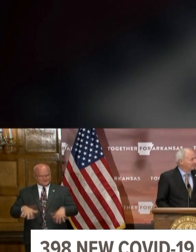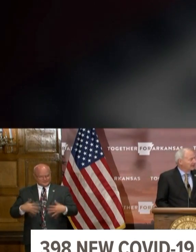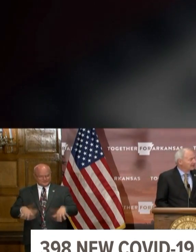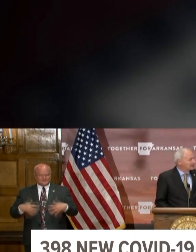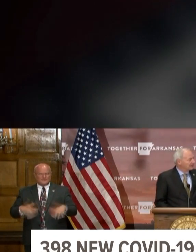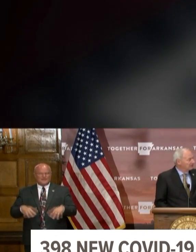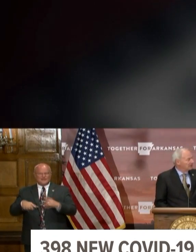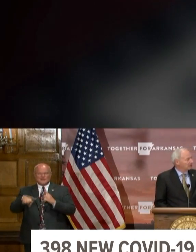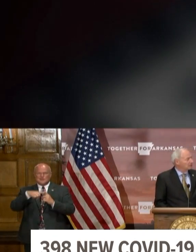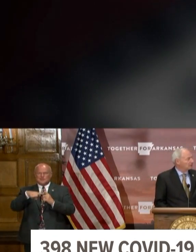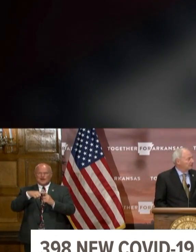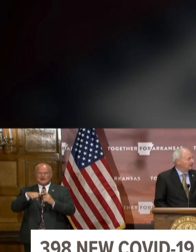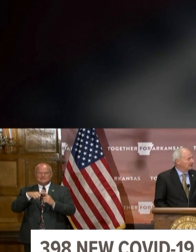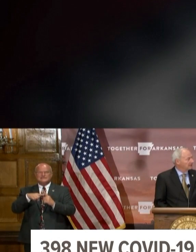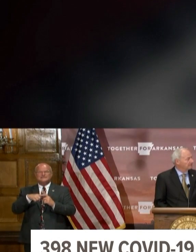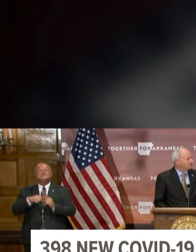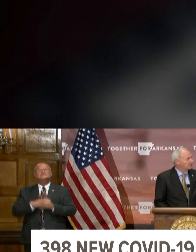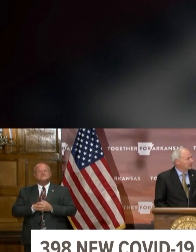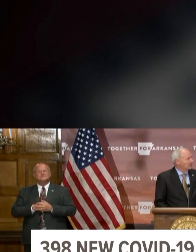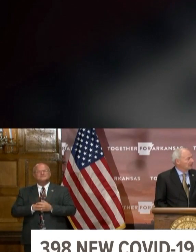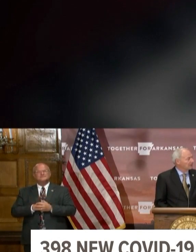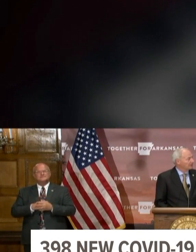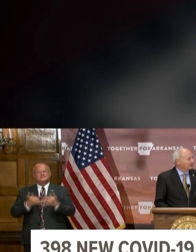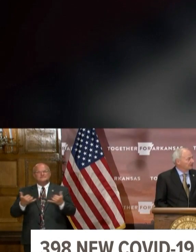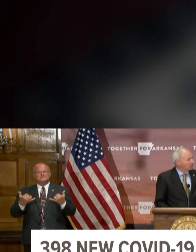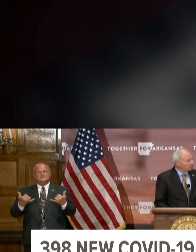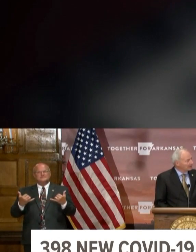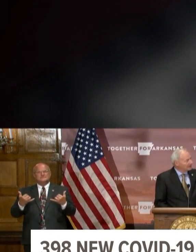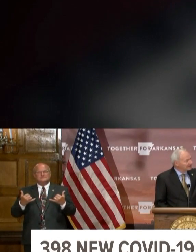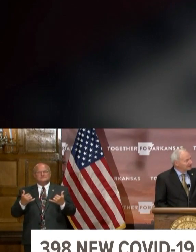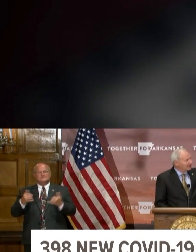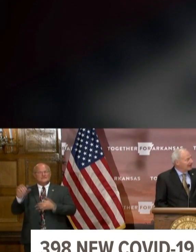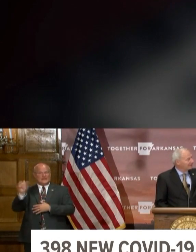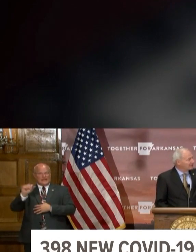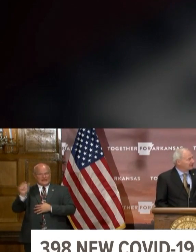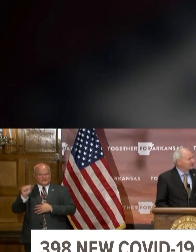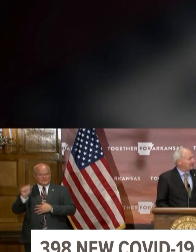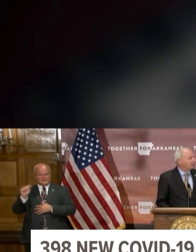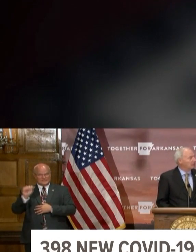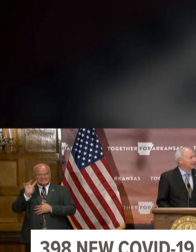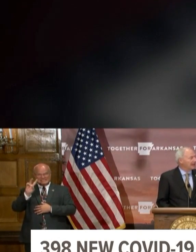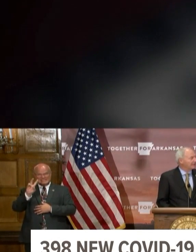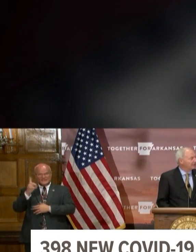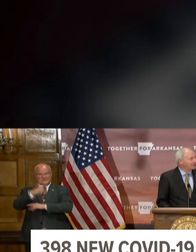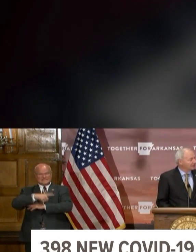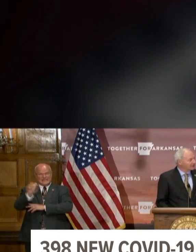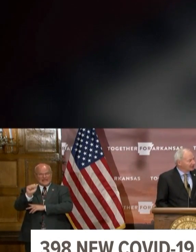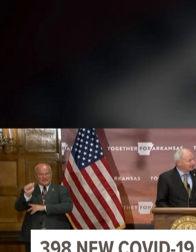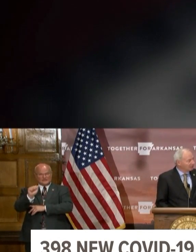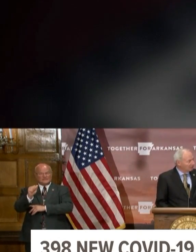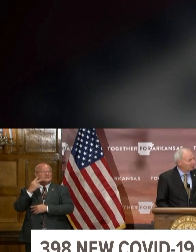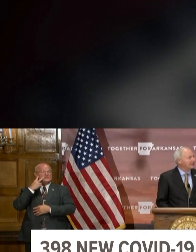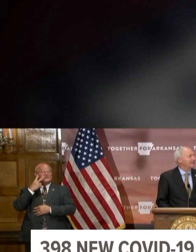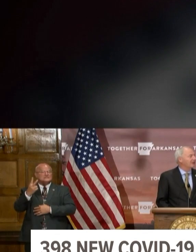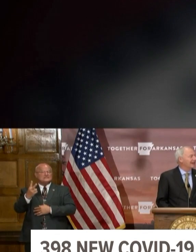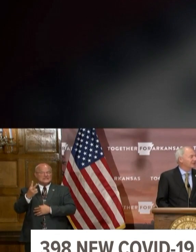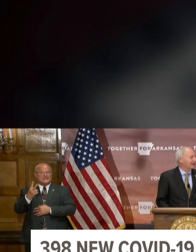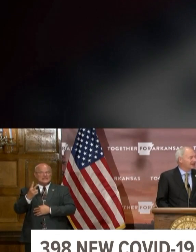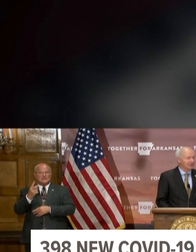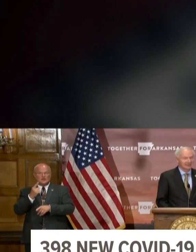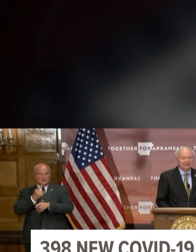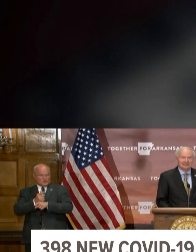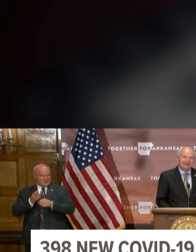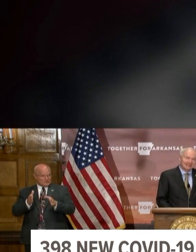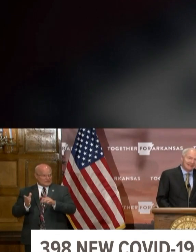so positive, and you go to the rolling graph, 7-day rolling average, you can see we're pointed in the